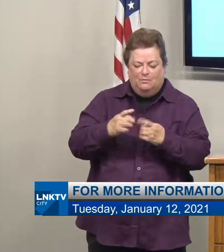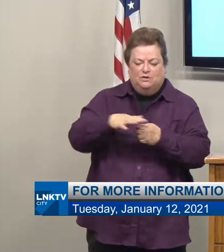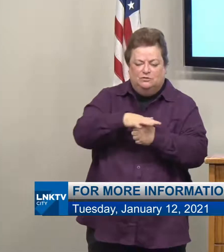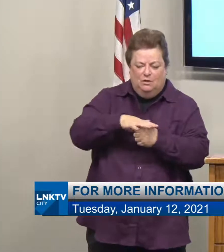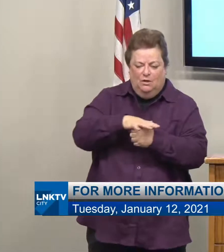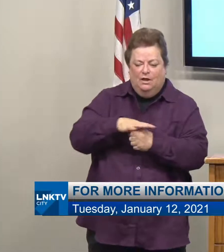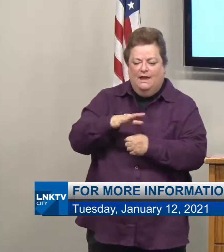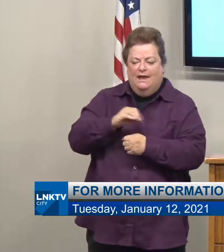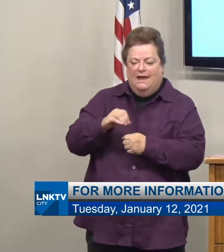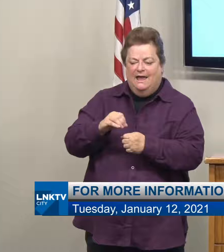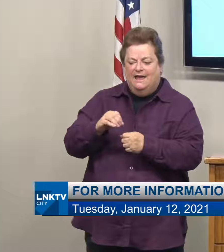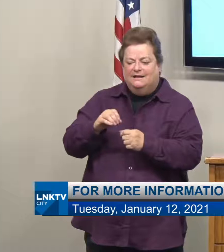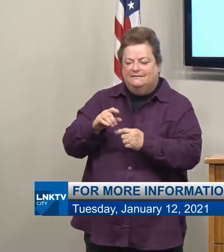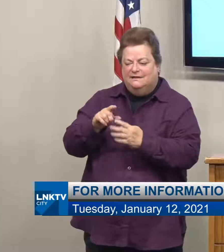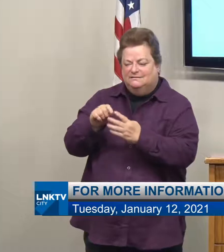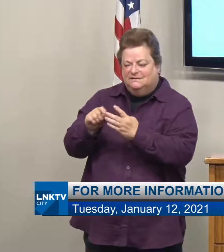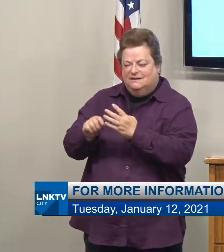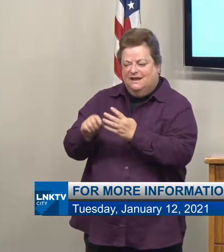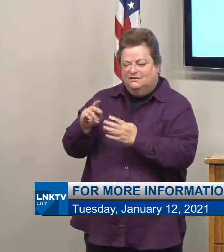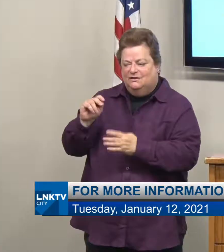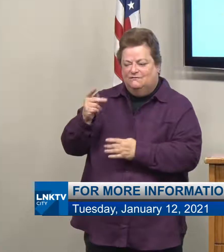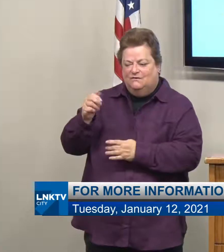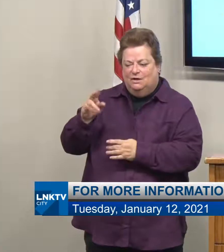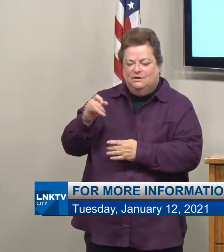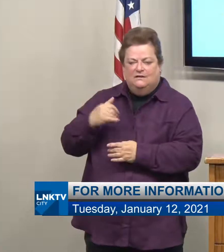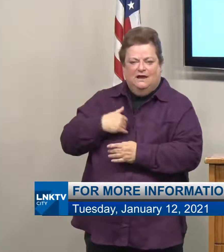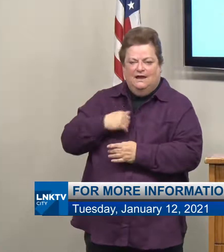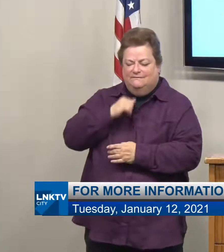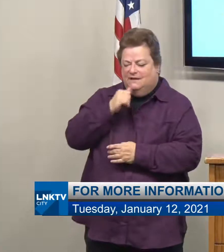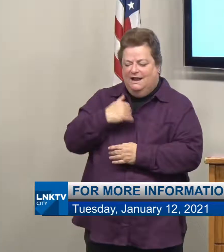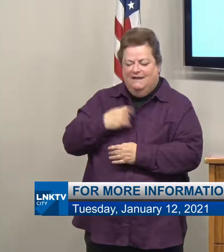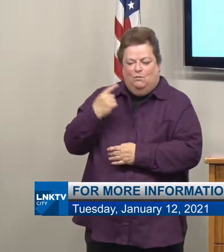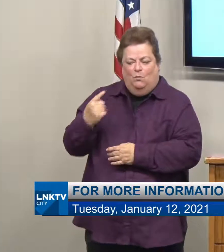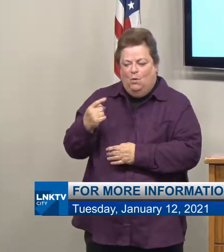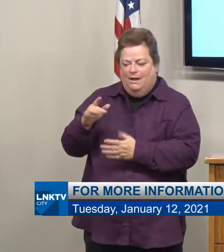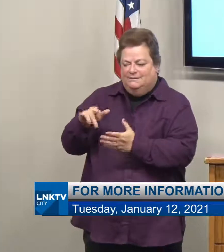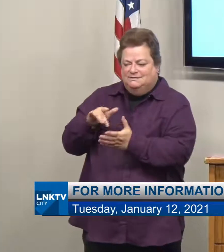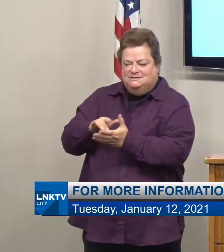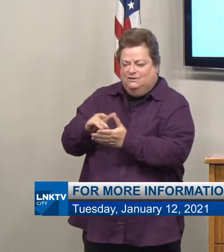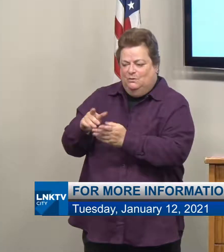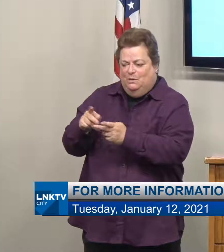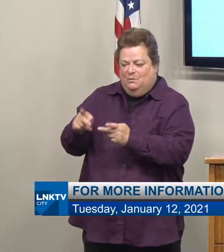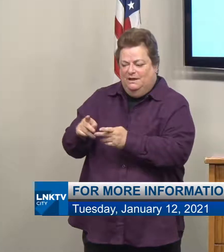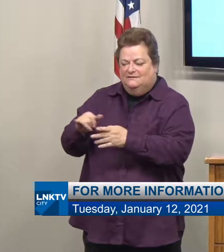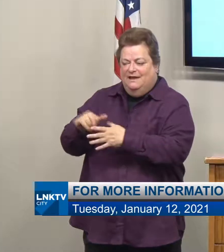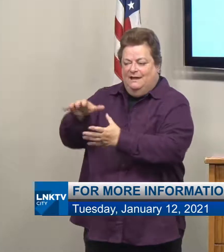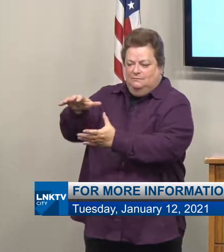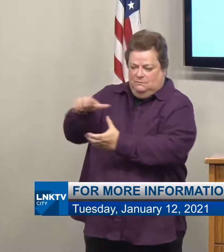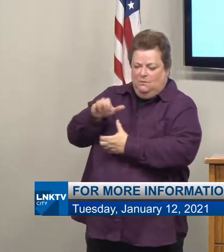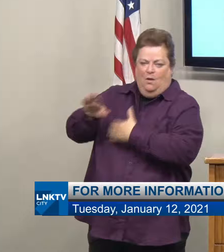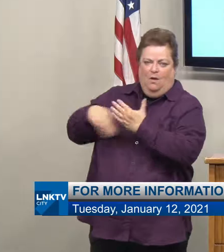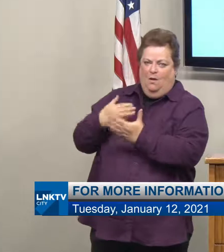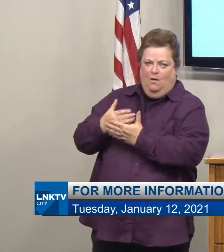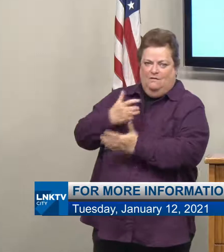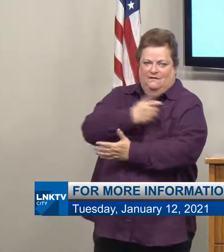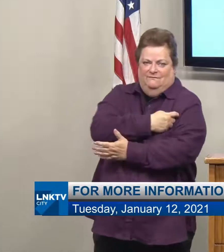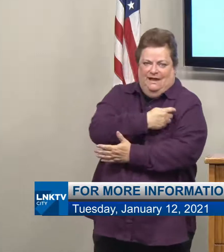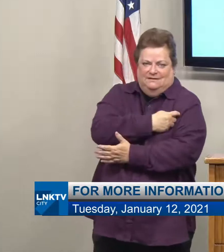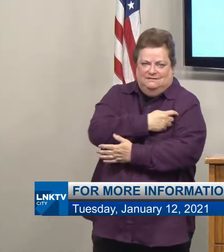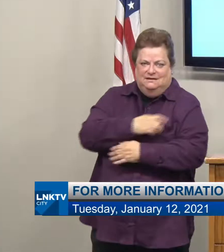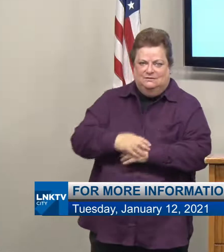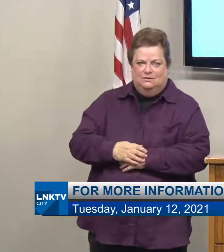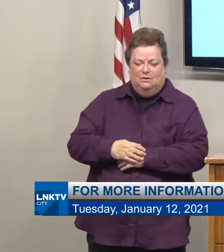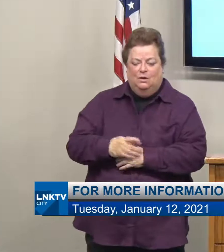select pharmacies. There is not a central location in Nebraska that receives all vaccine. Once the health